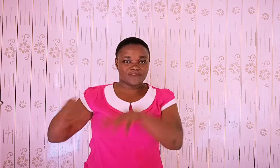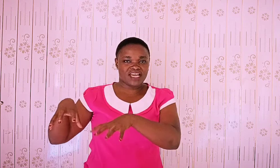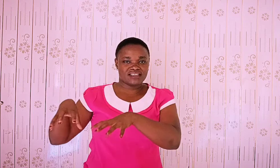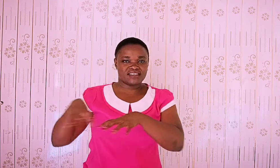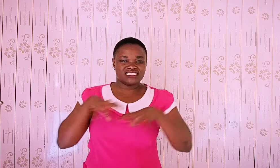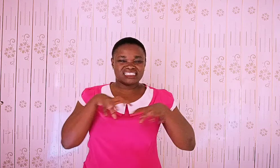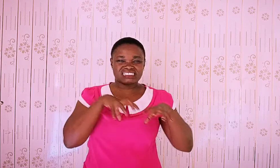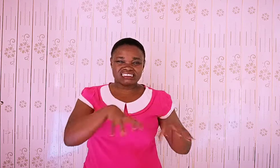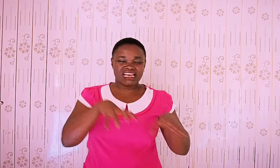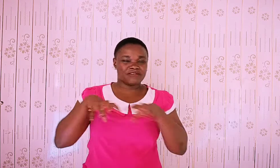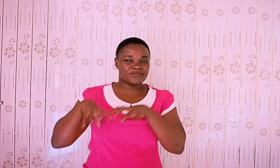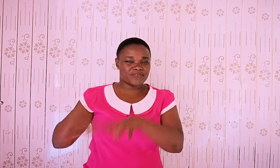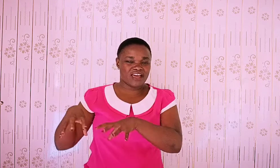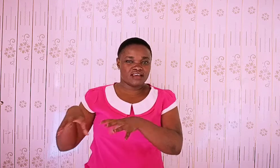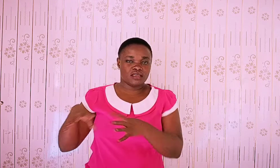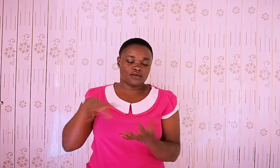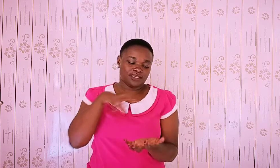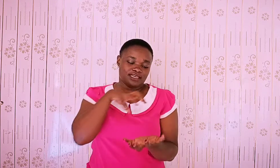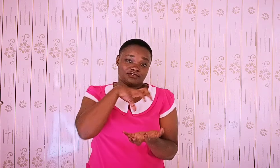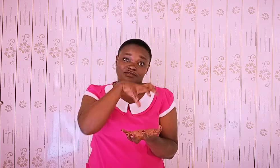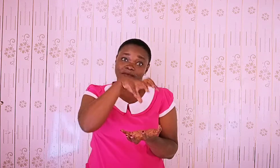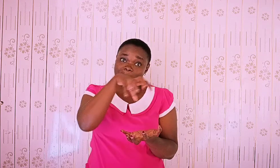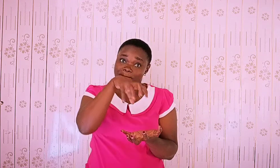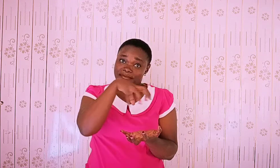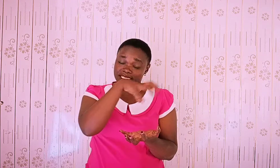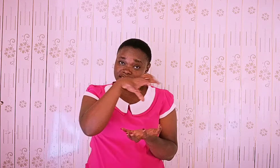safa, we have mix,